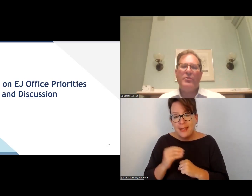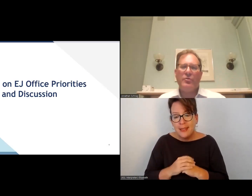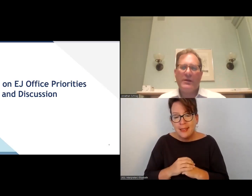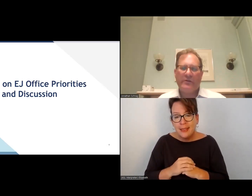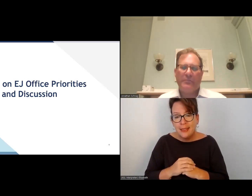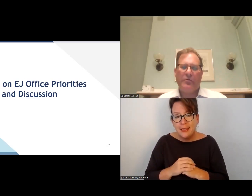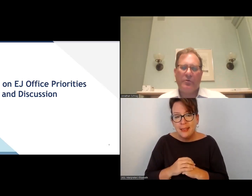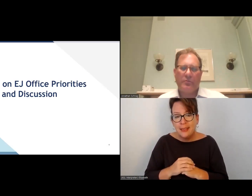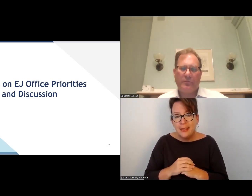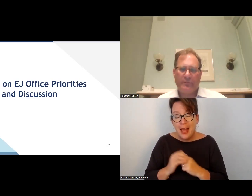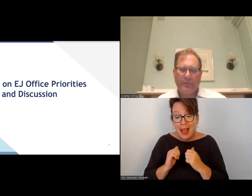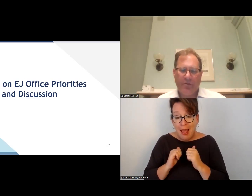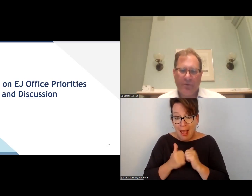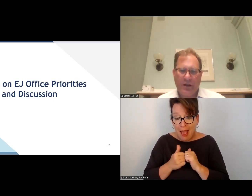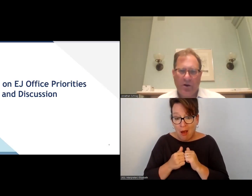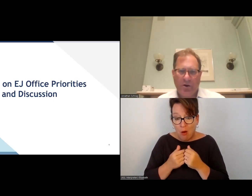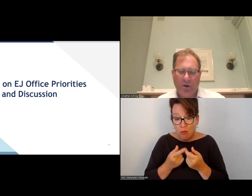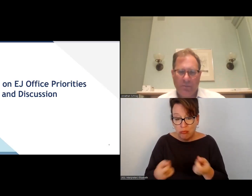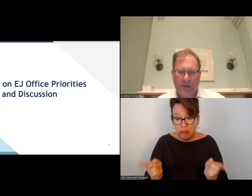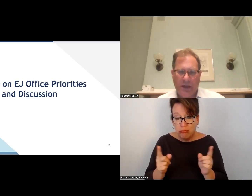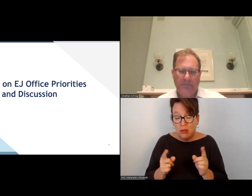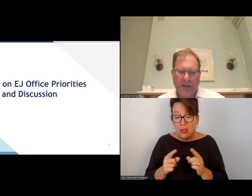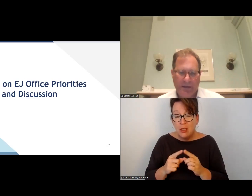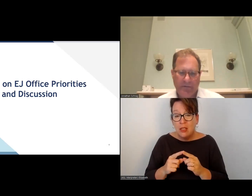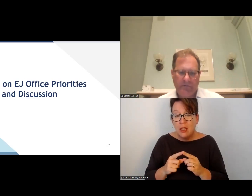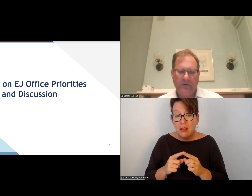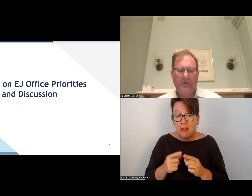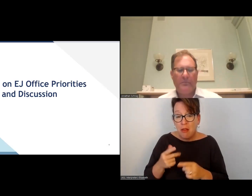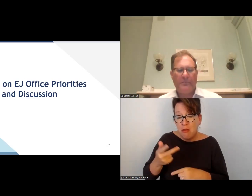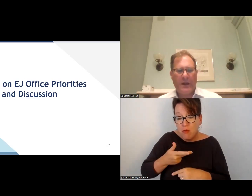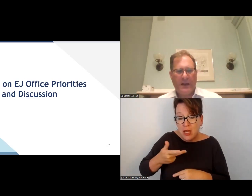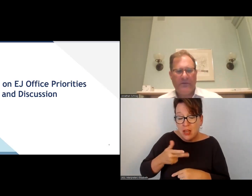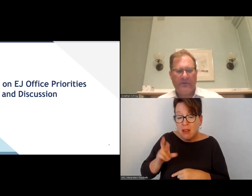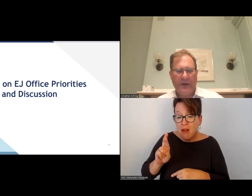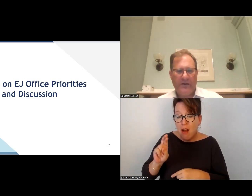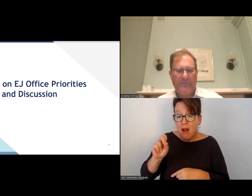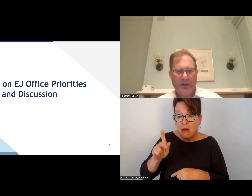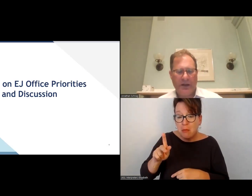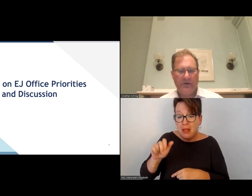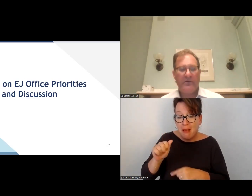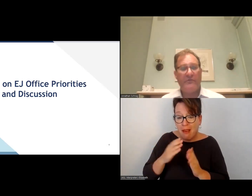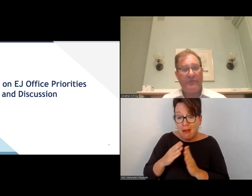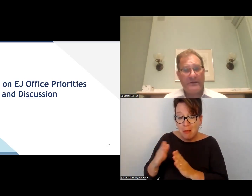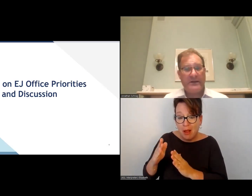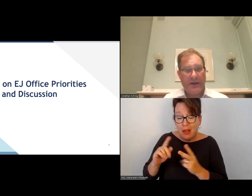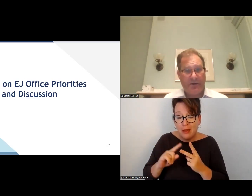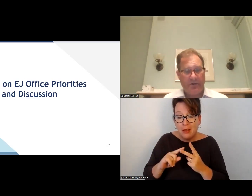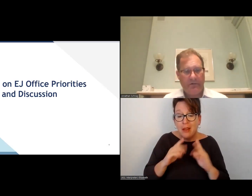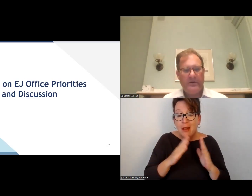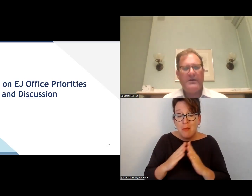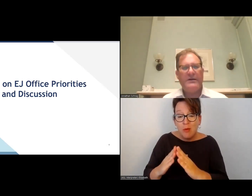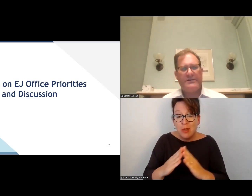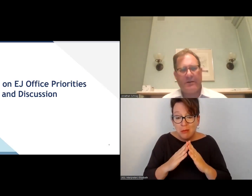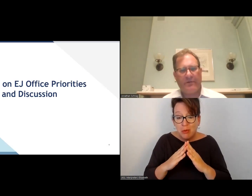How the 3 RPA plans and the state plan fit